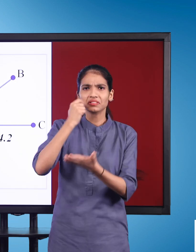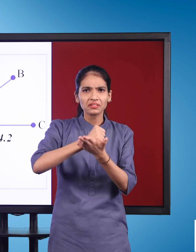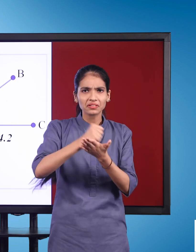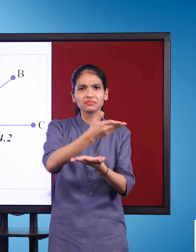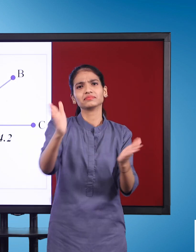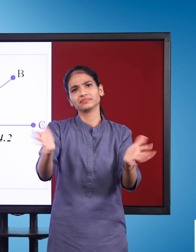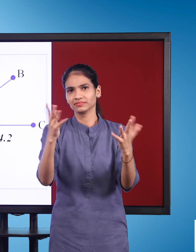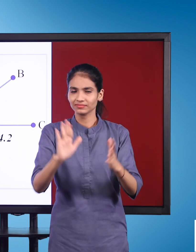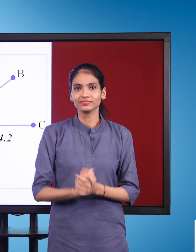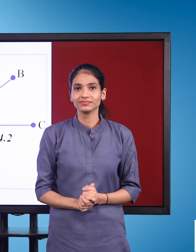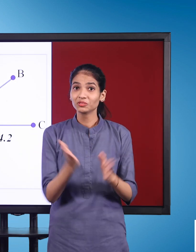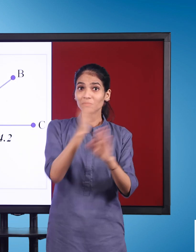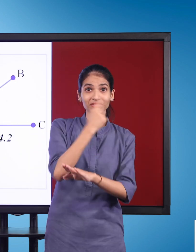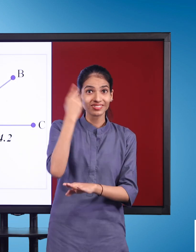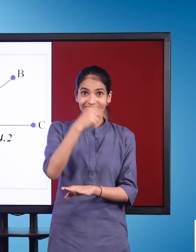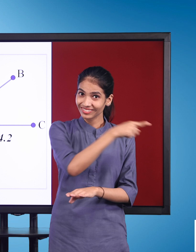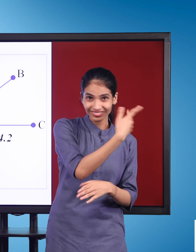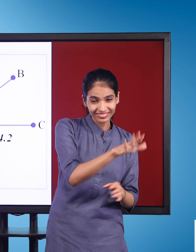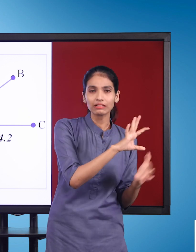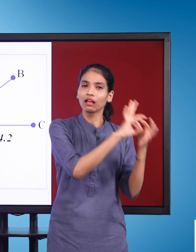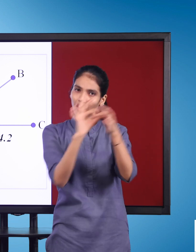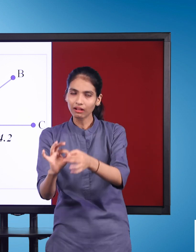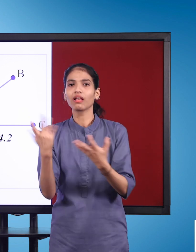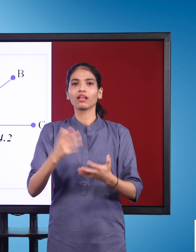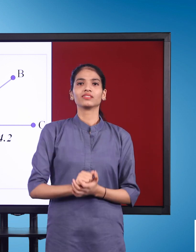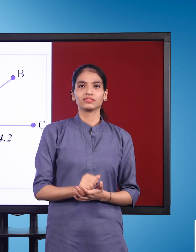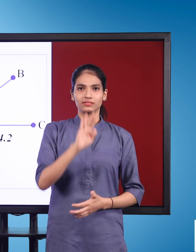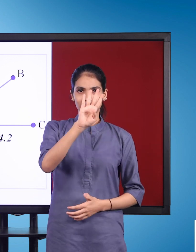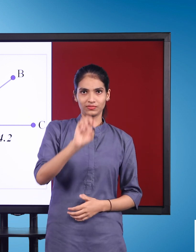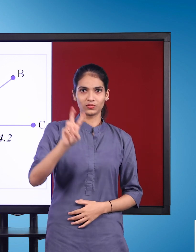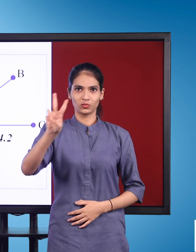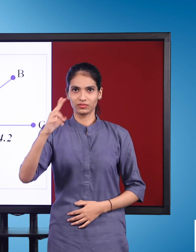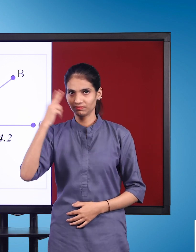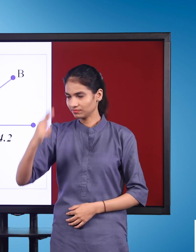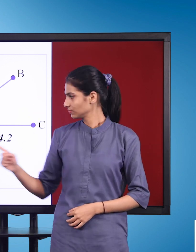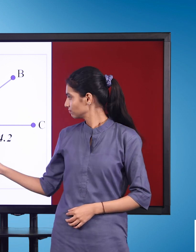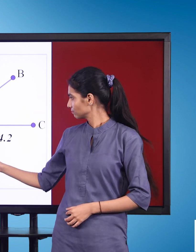Try these. 1. Name the line segments in the figure 4.2.